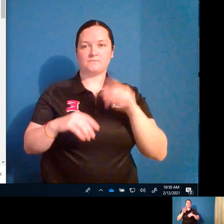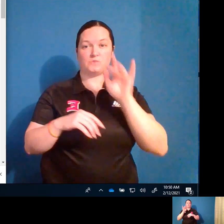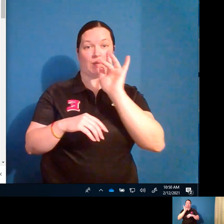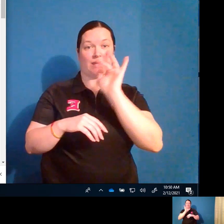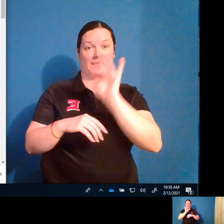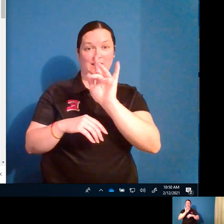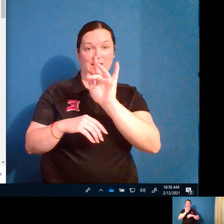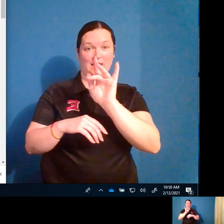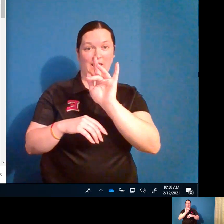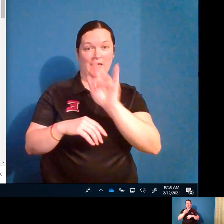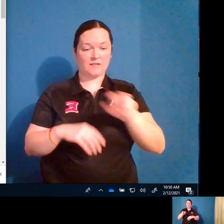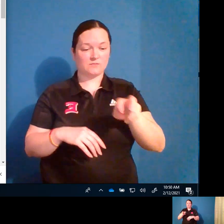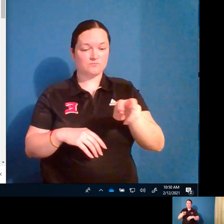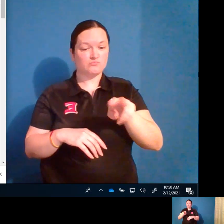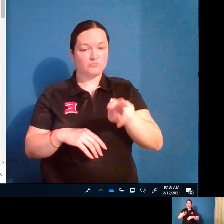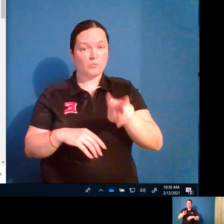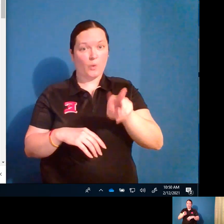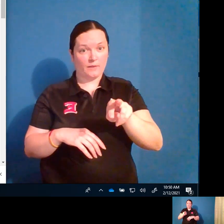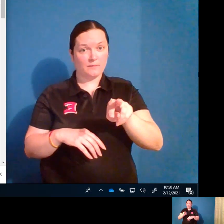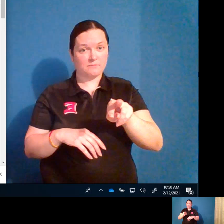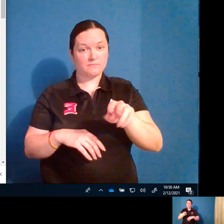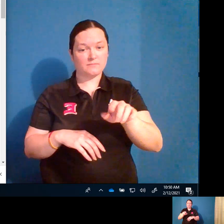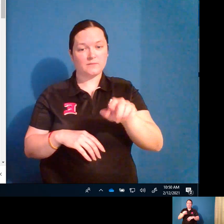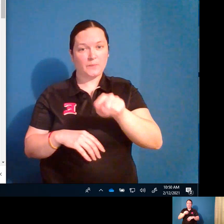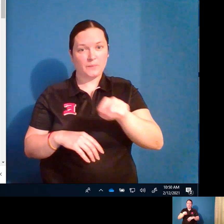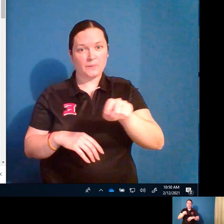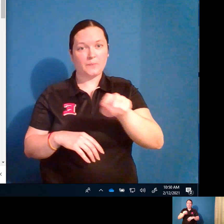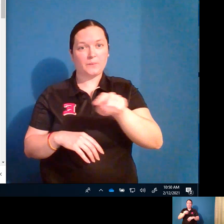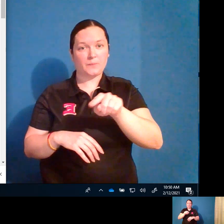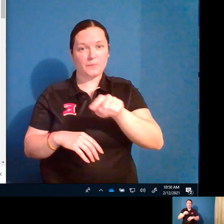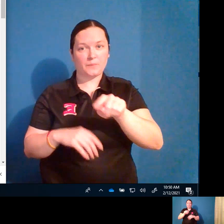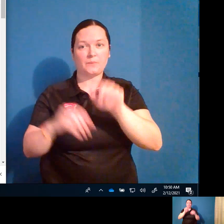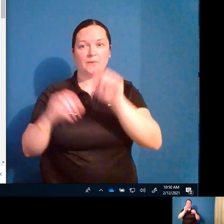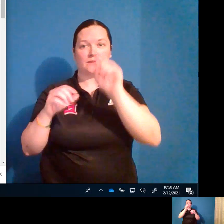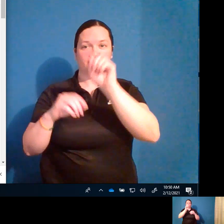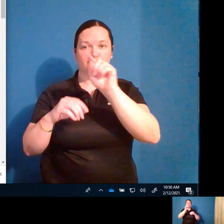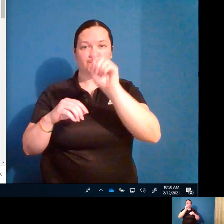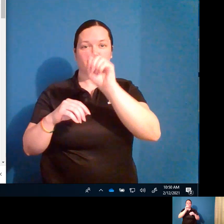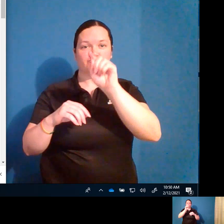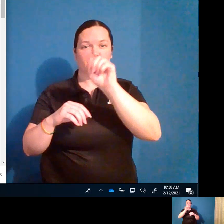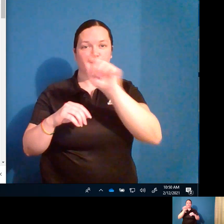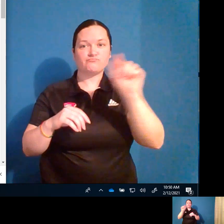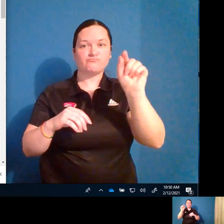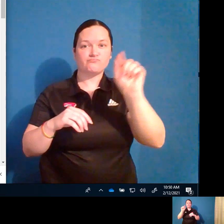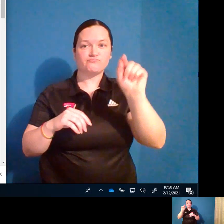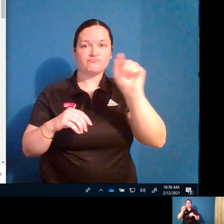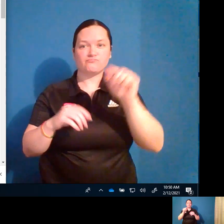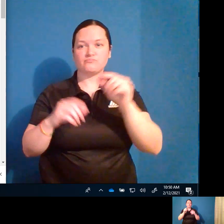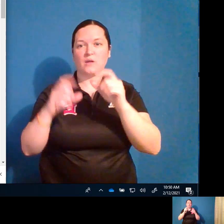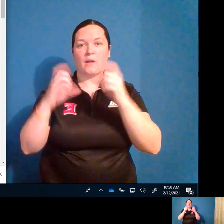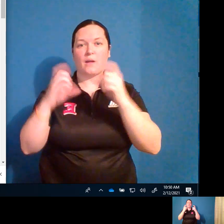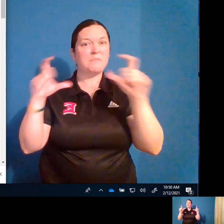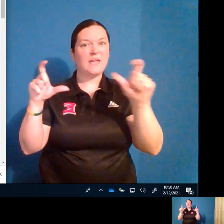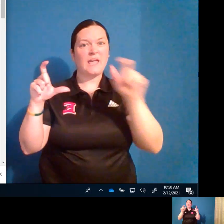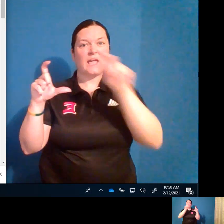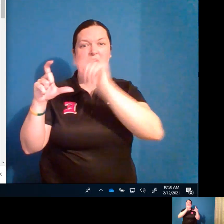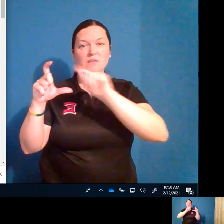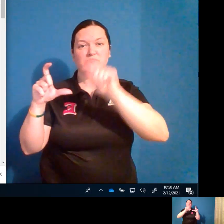left click, hold the mouse button down, and erase. I can make it as big as I